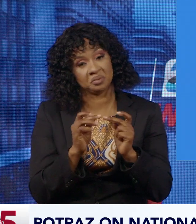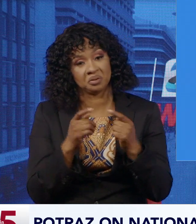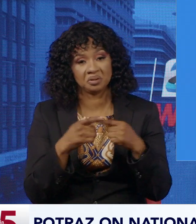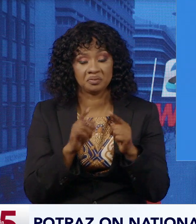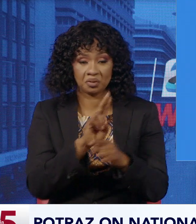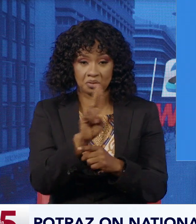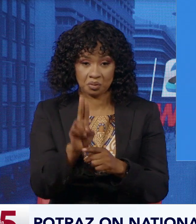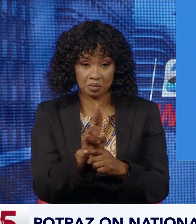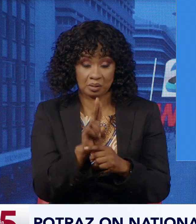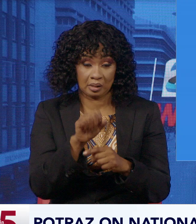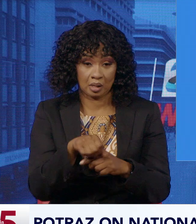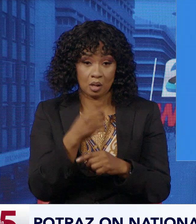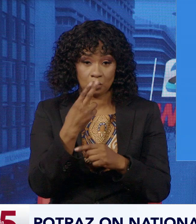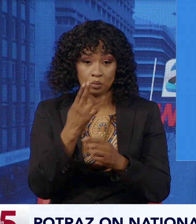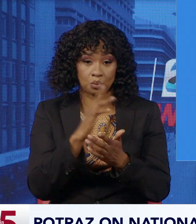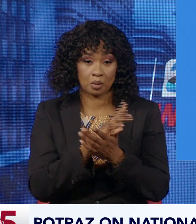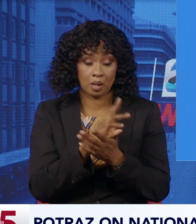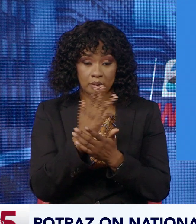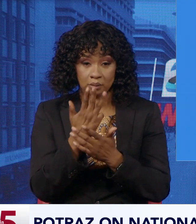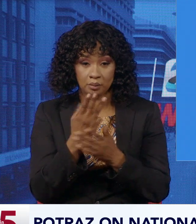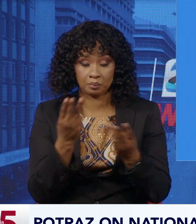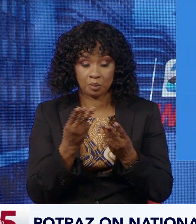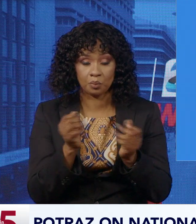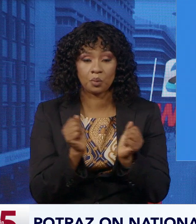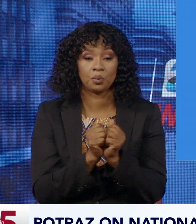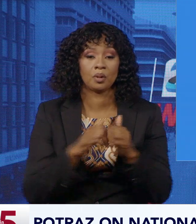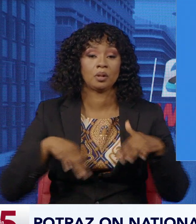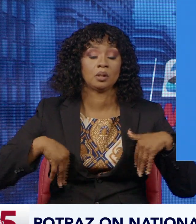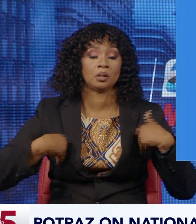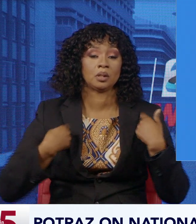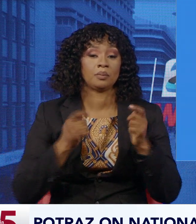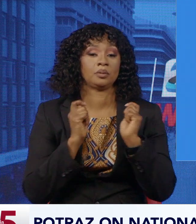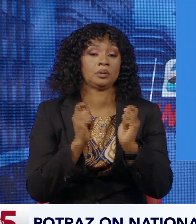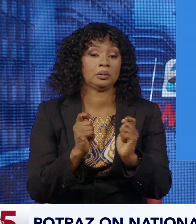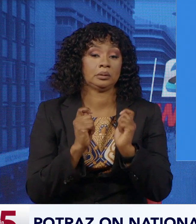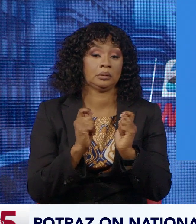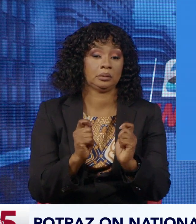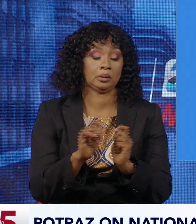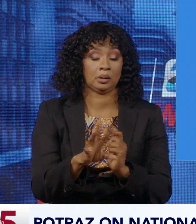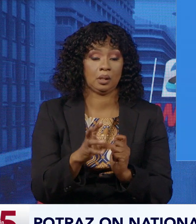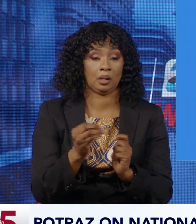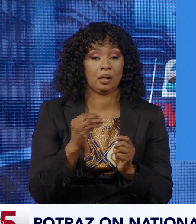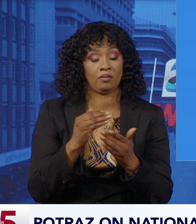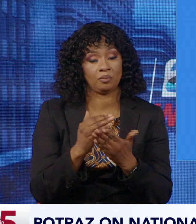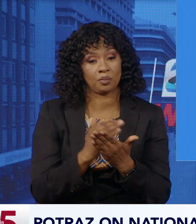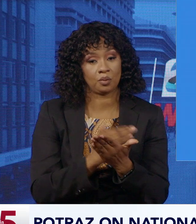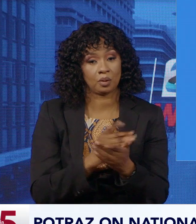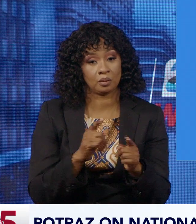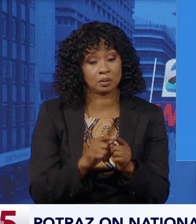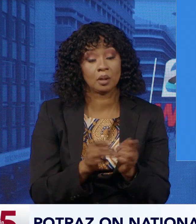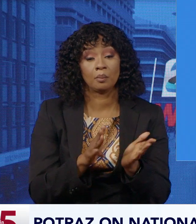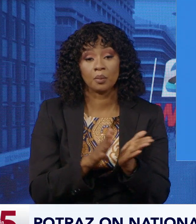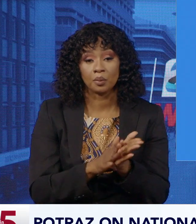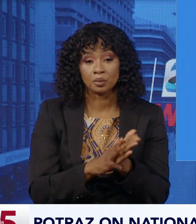far, 219 people with disabilities have been trained since the inception of the program. The project is set to